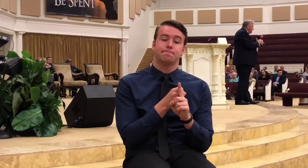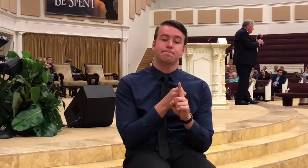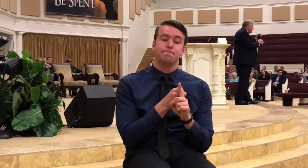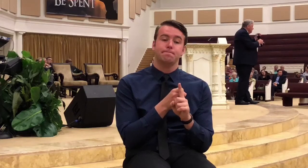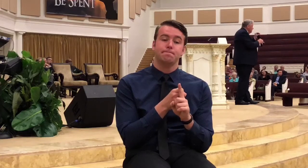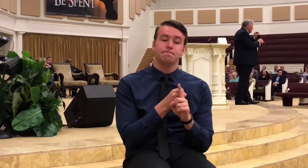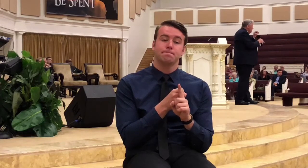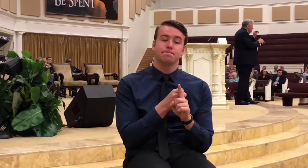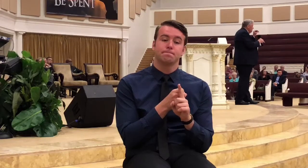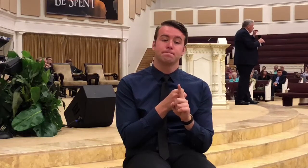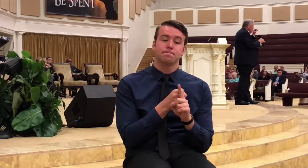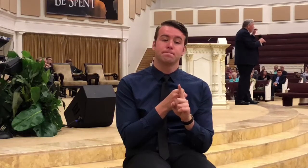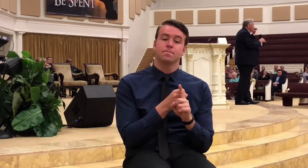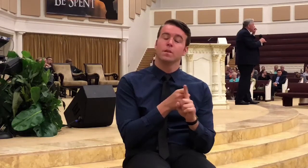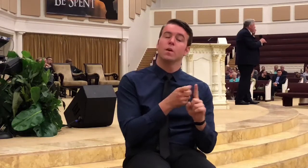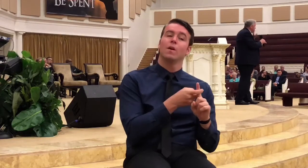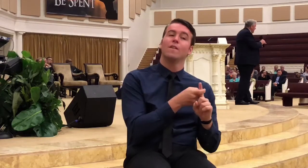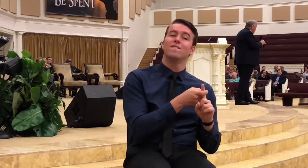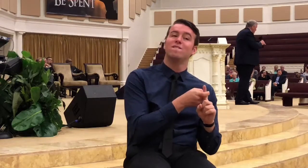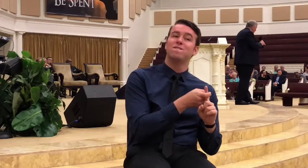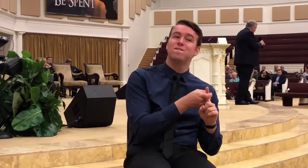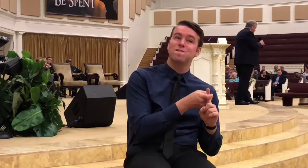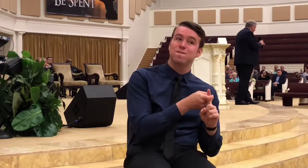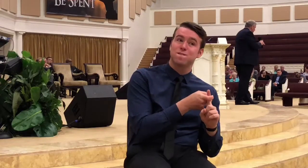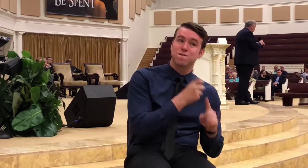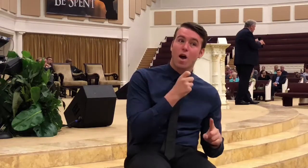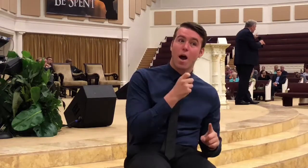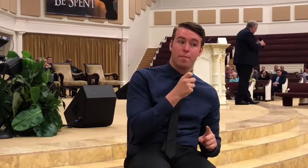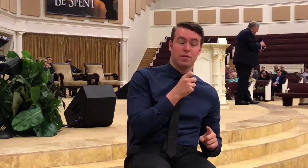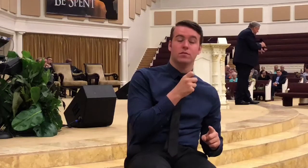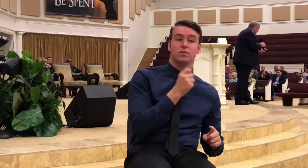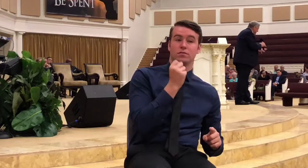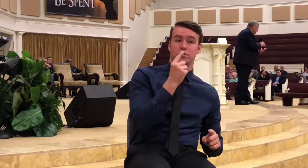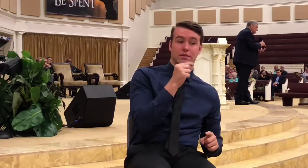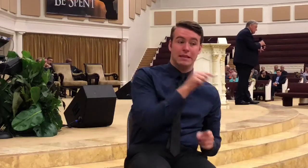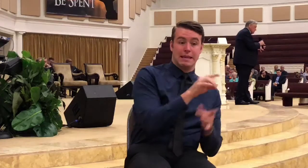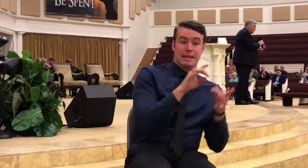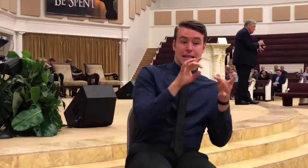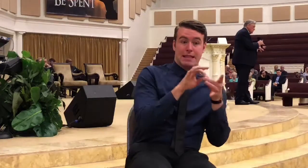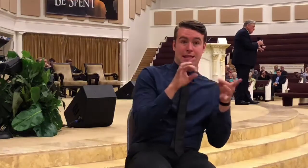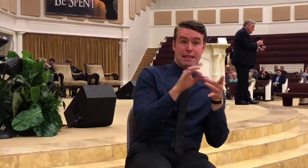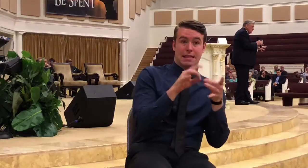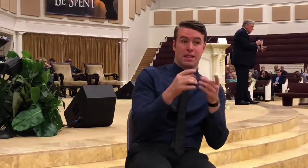was made from, spatially speaking, a distance.